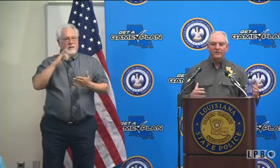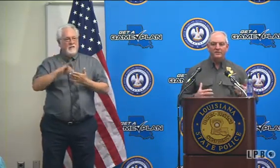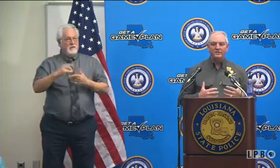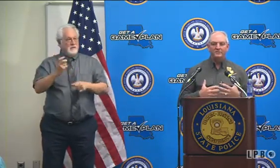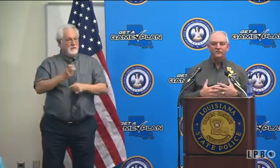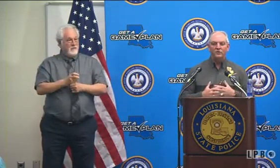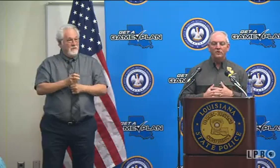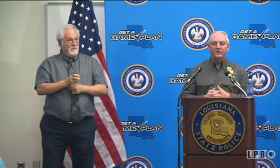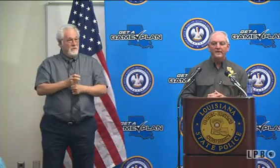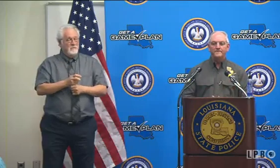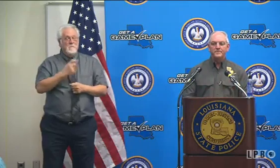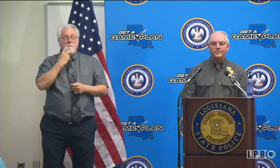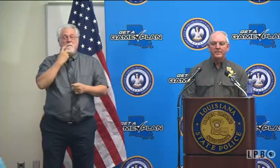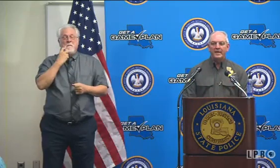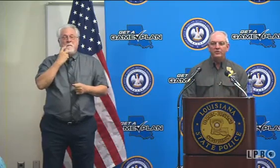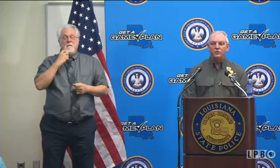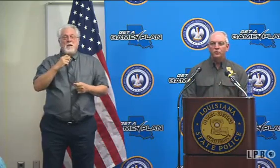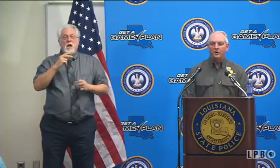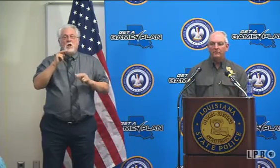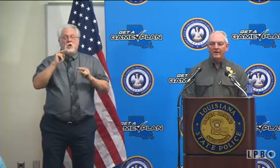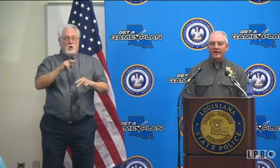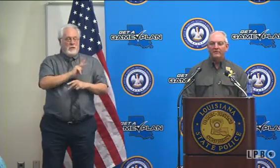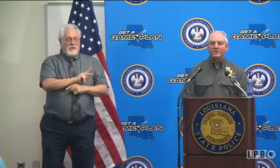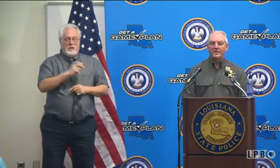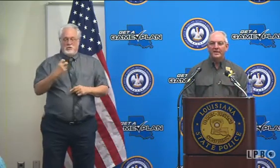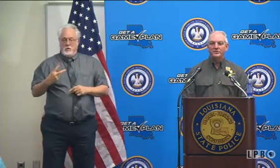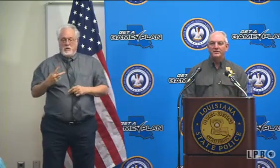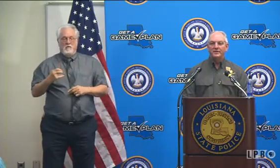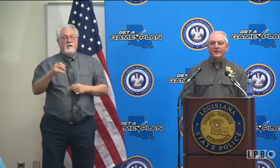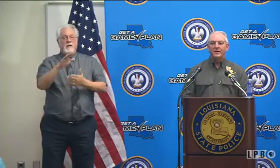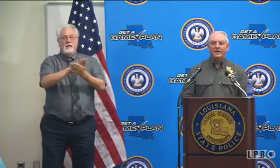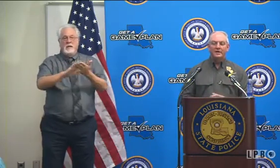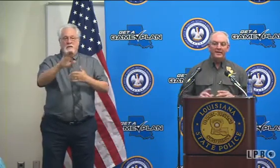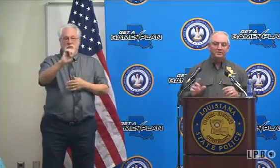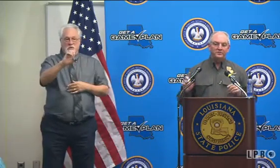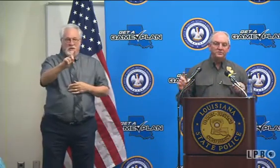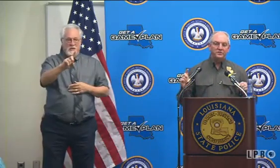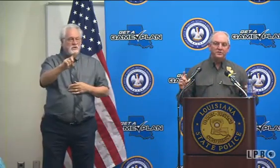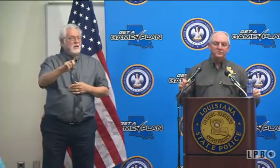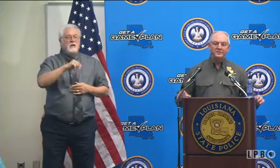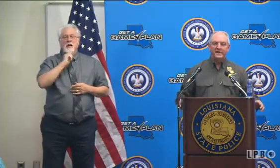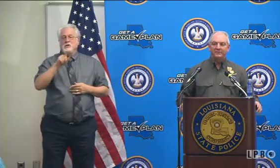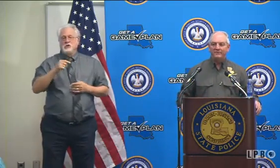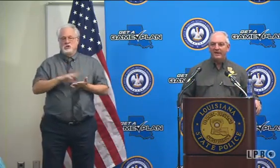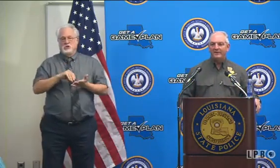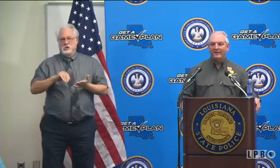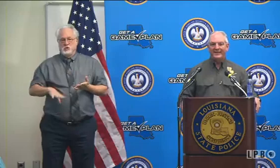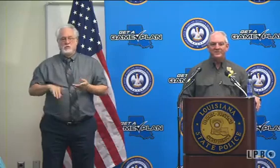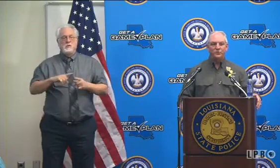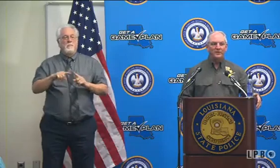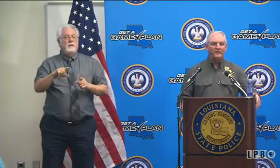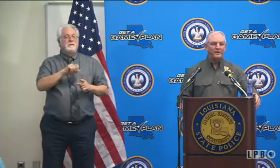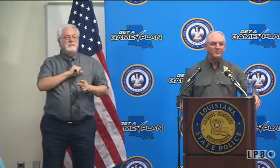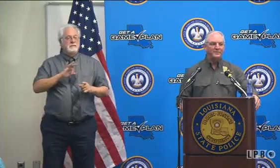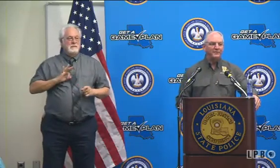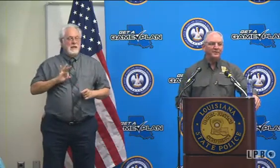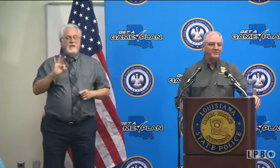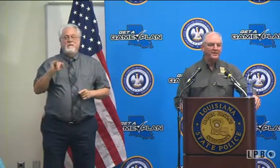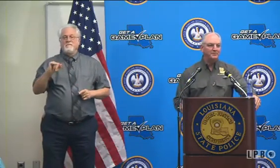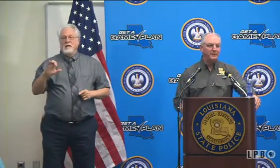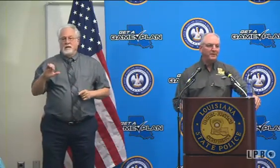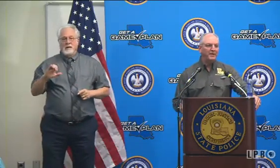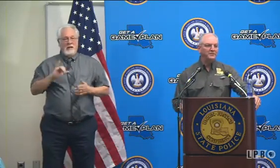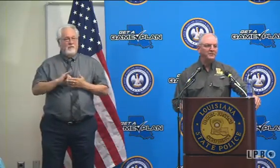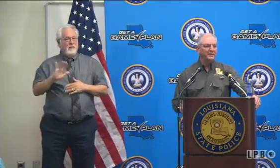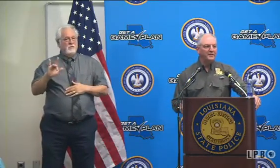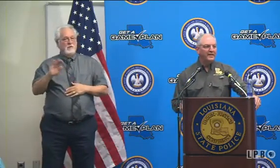very difficult is if you look at K through 12 and higher education, not just the students, but staff and faculty, that's 25% of our